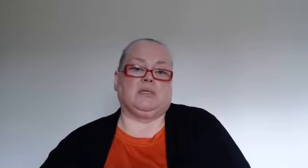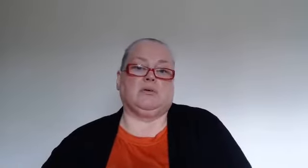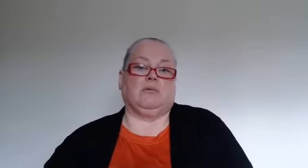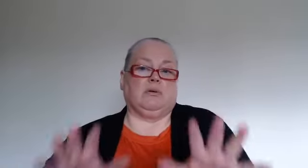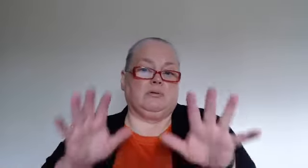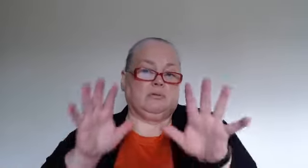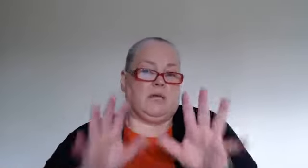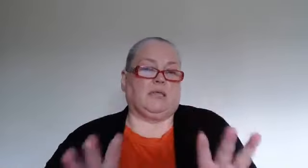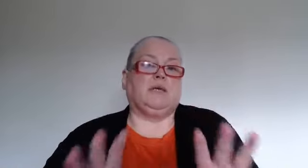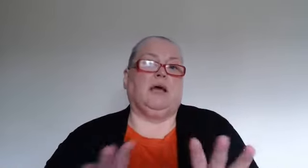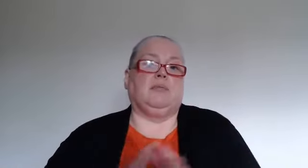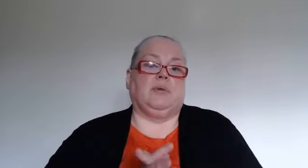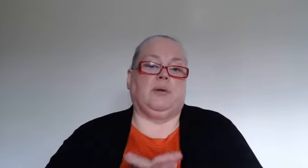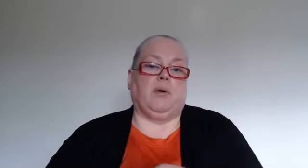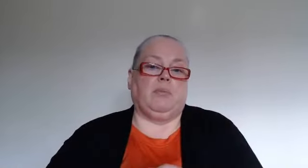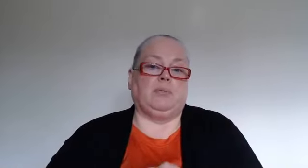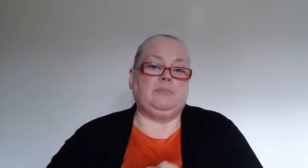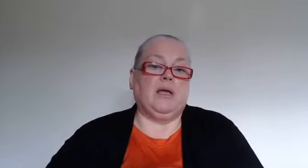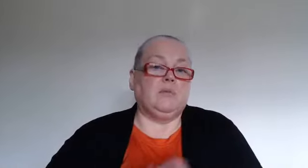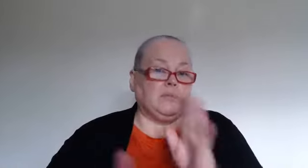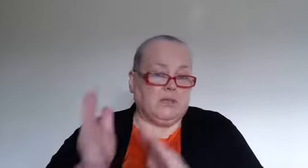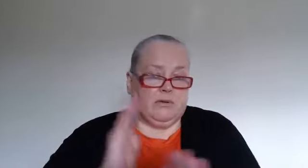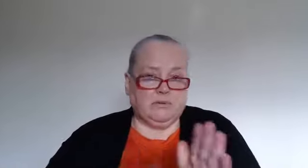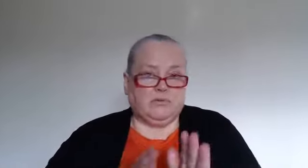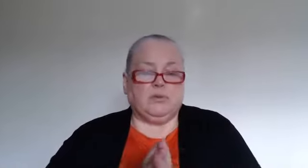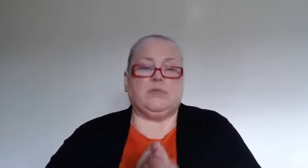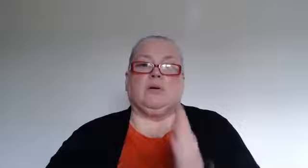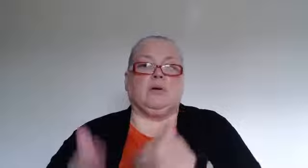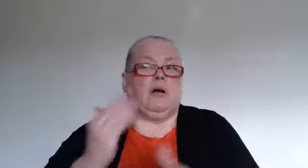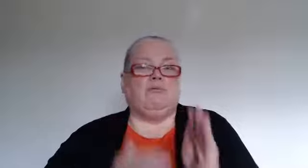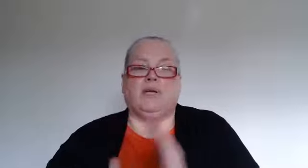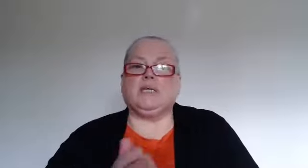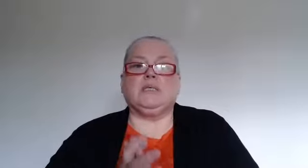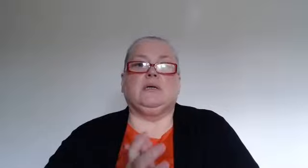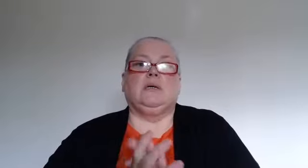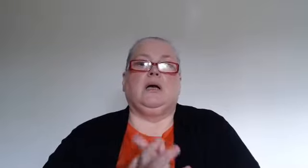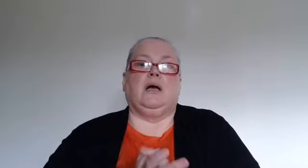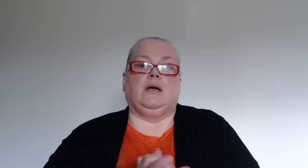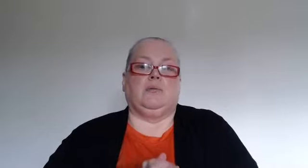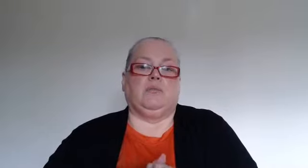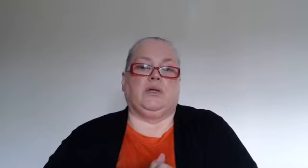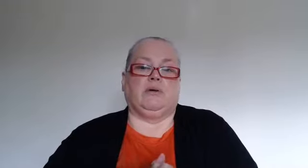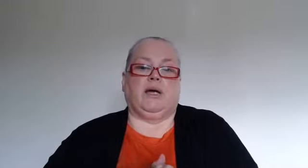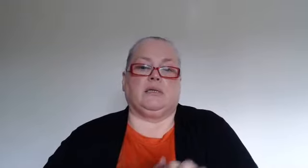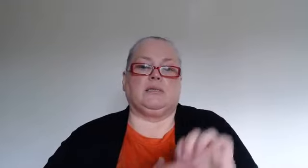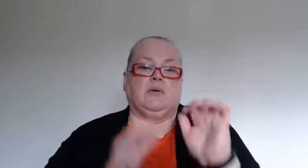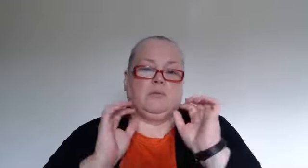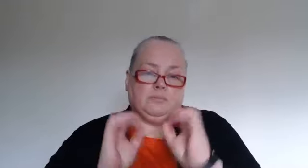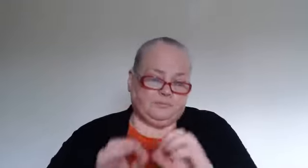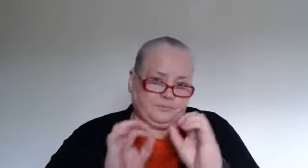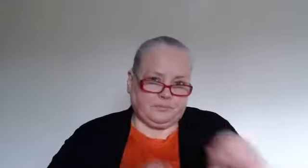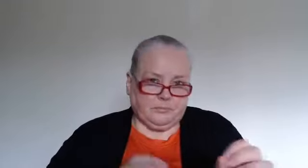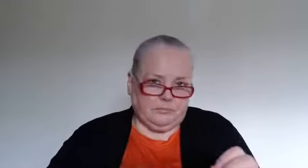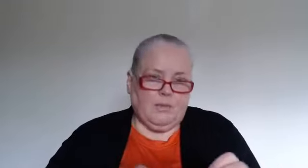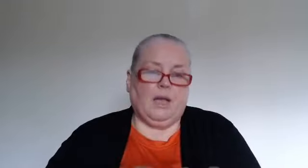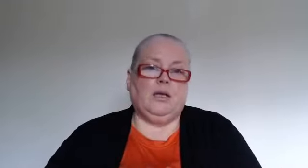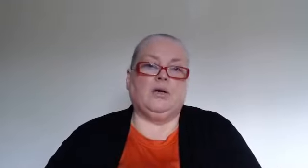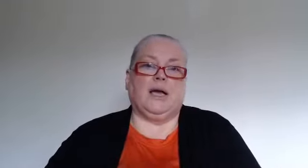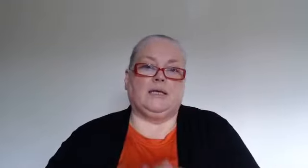so that can be a problem, particularly around divorce or conflict with your ex. So look at it,